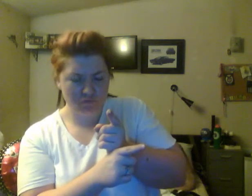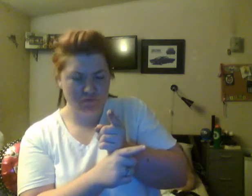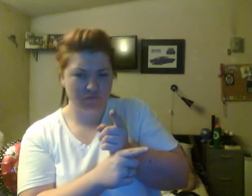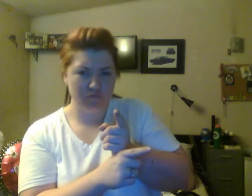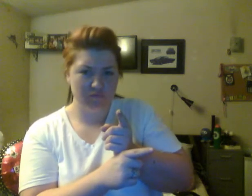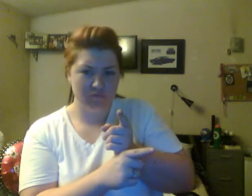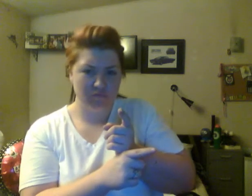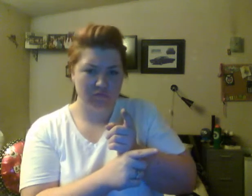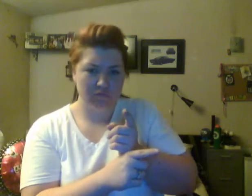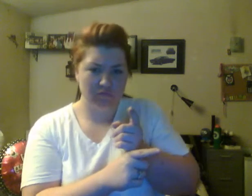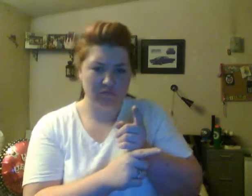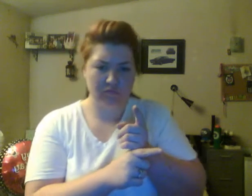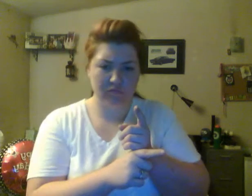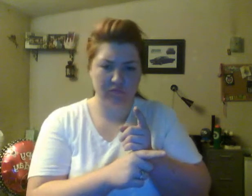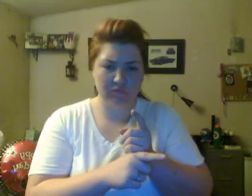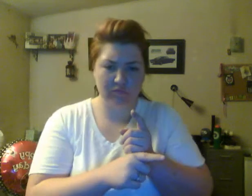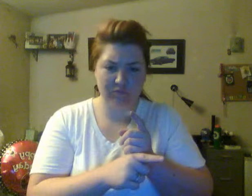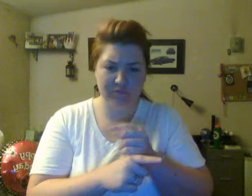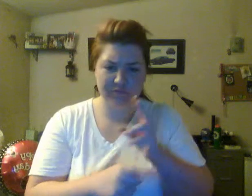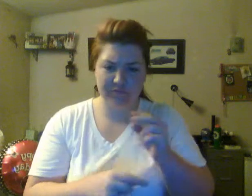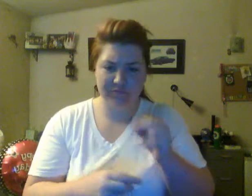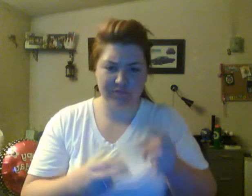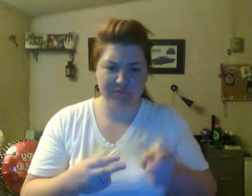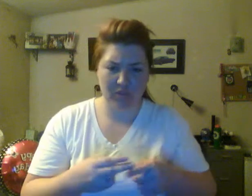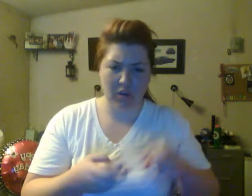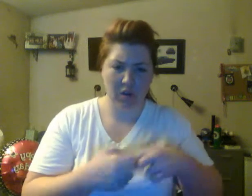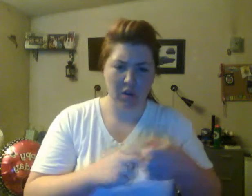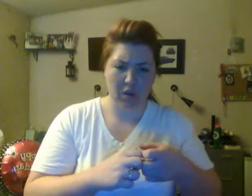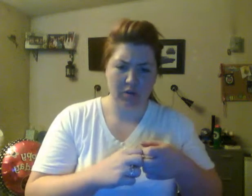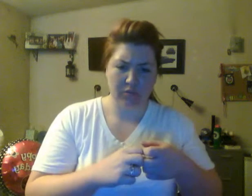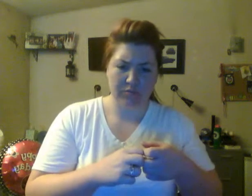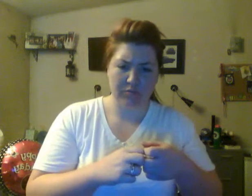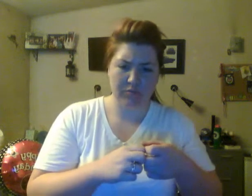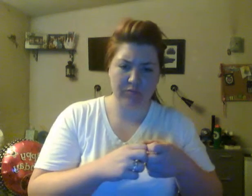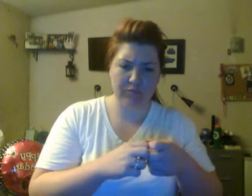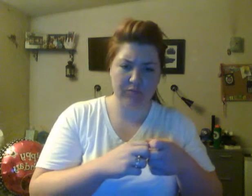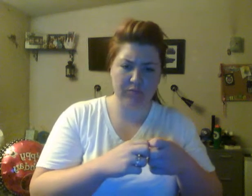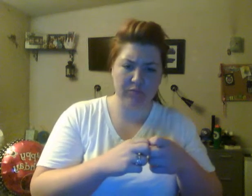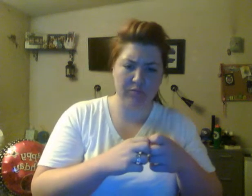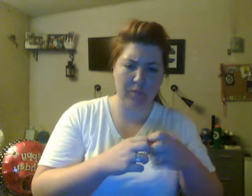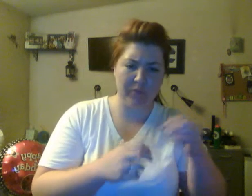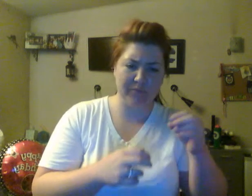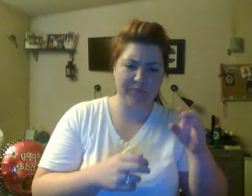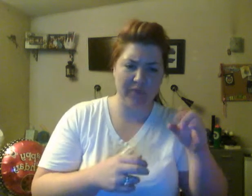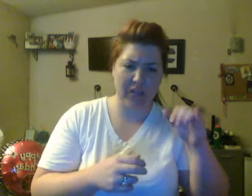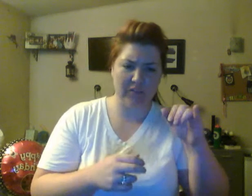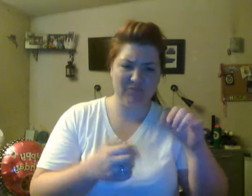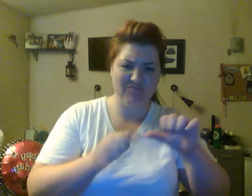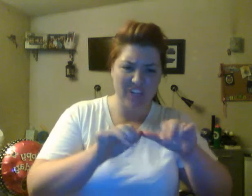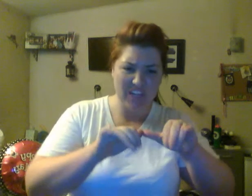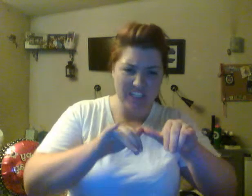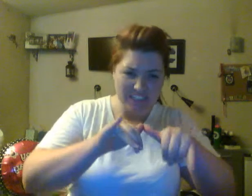so much area to try to regain. So the size of the colony was a problem for them.